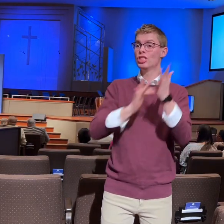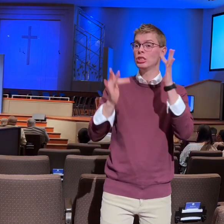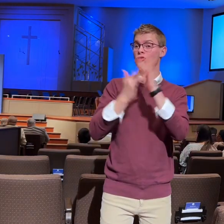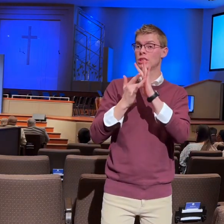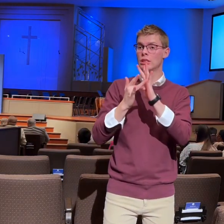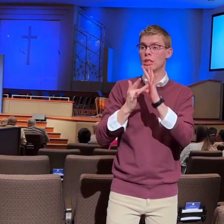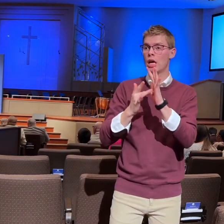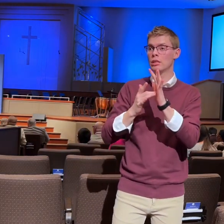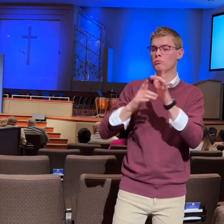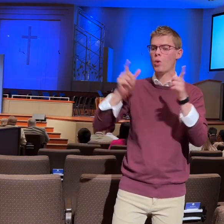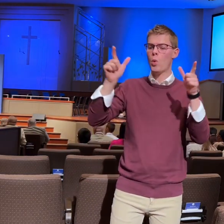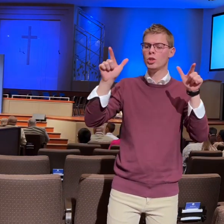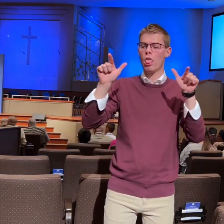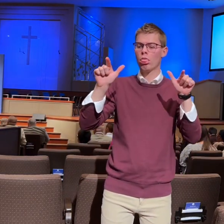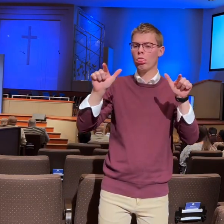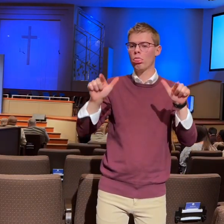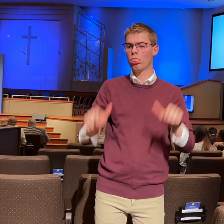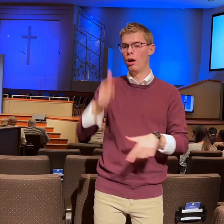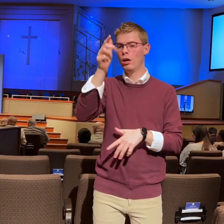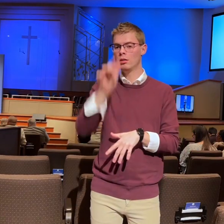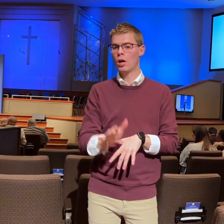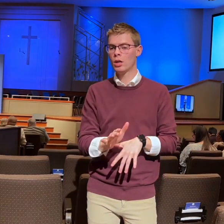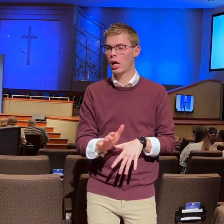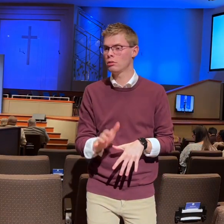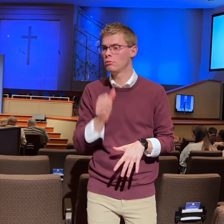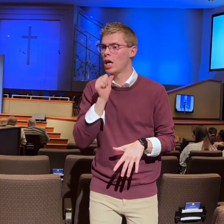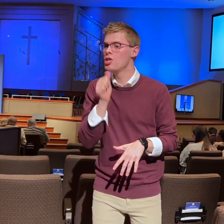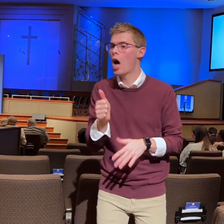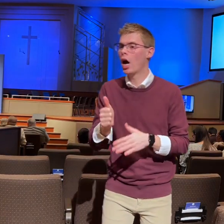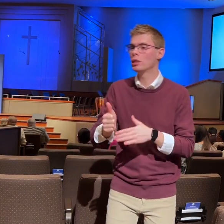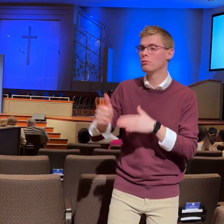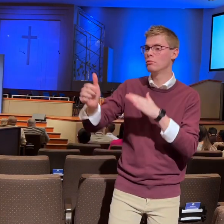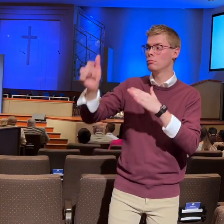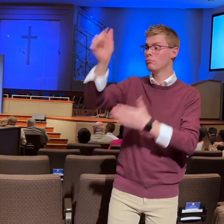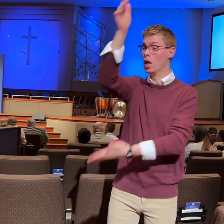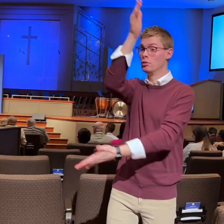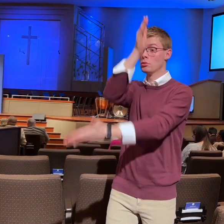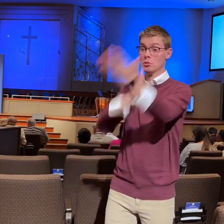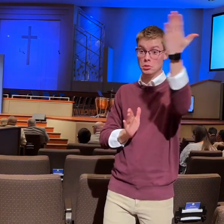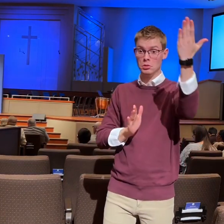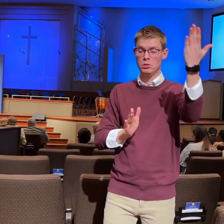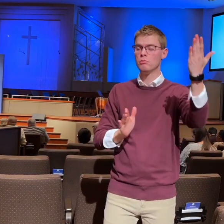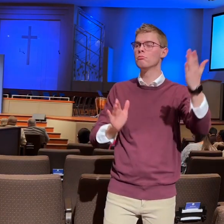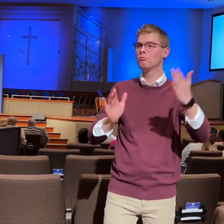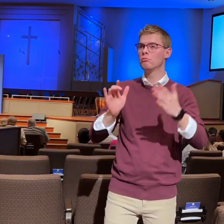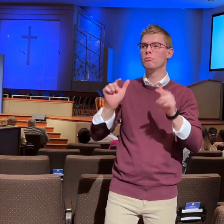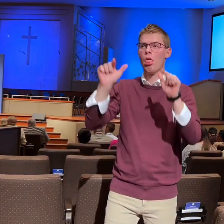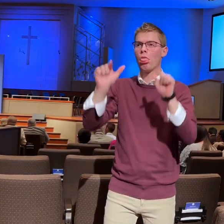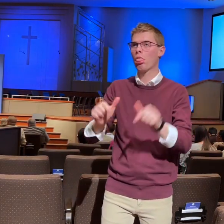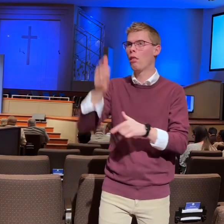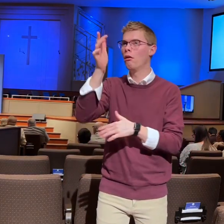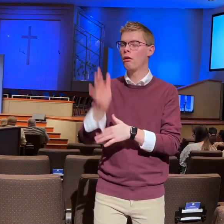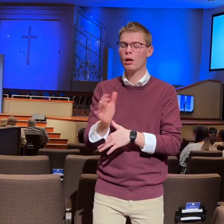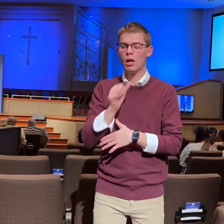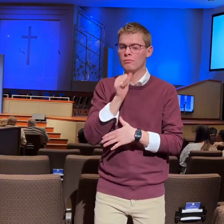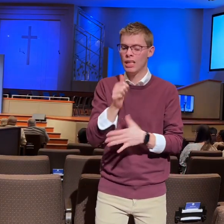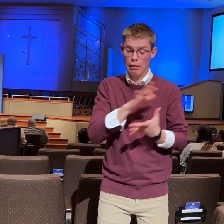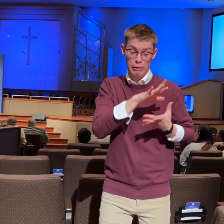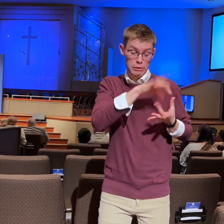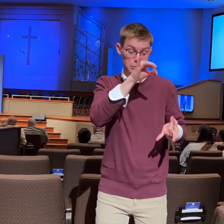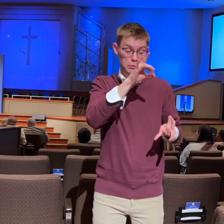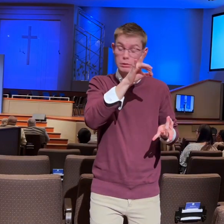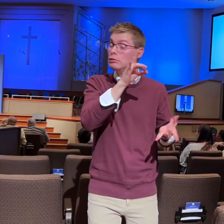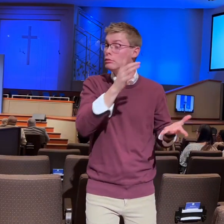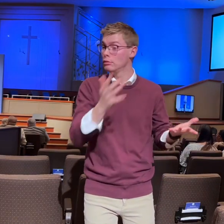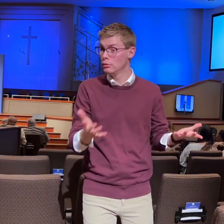God, a lower level deity, and that the Holy Spirit is only a force of God, not a person of the